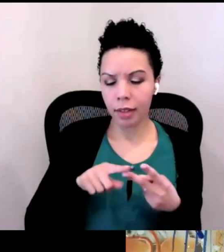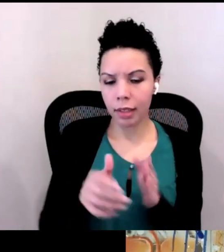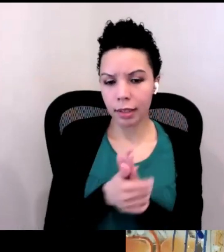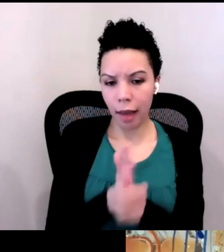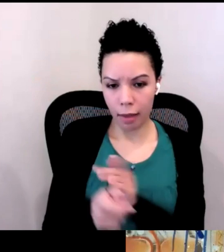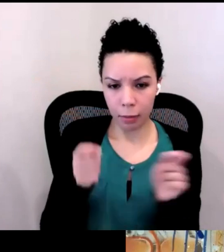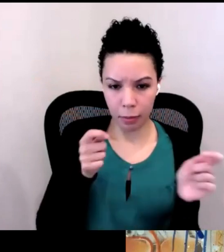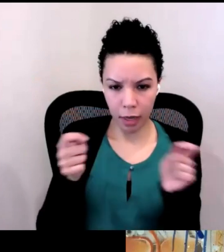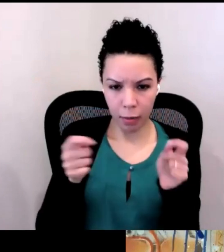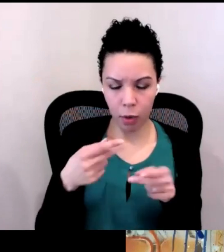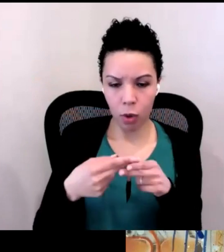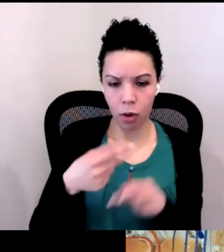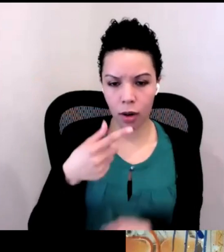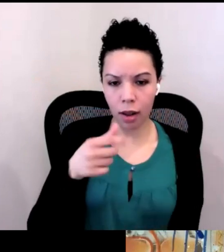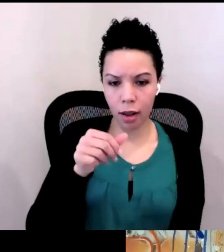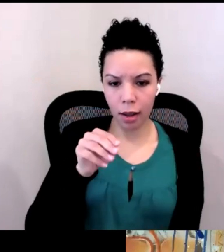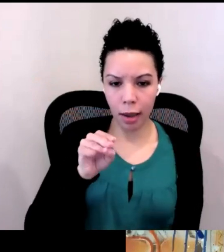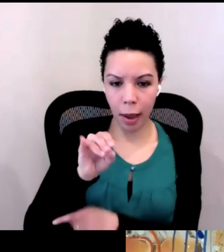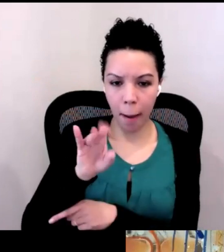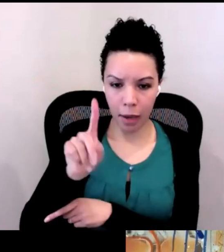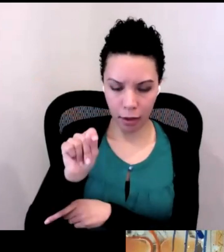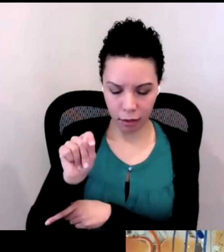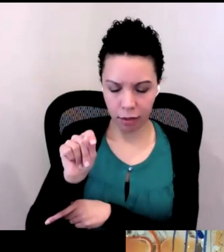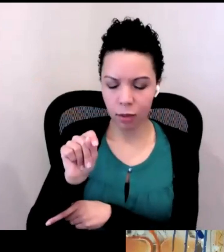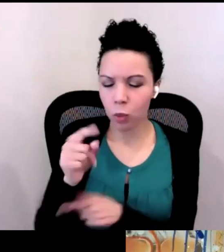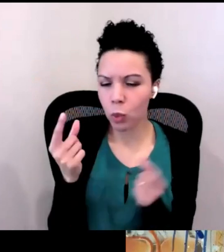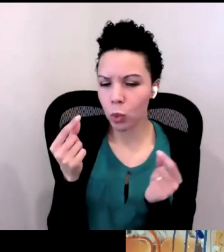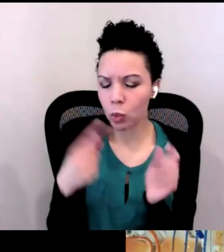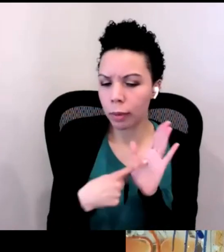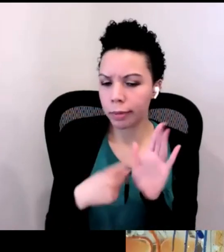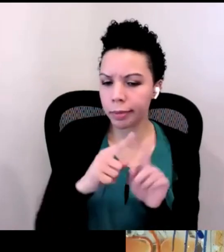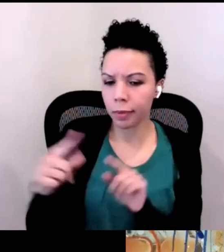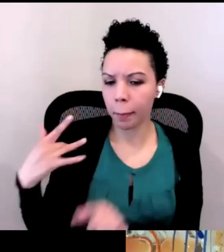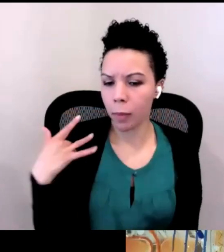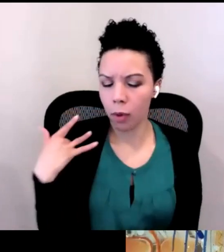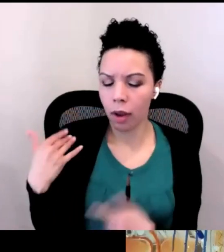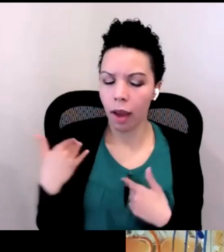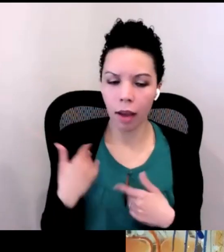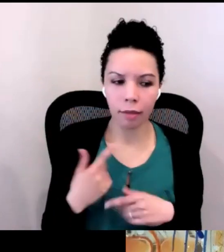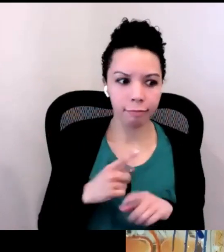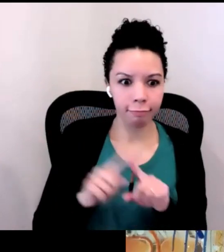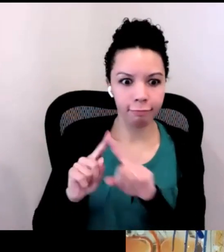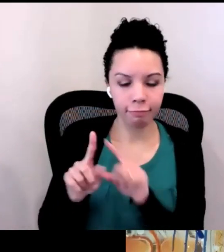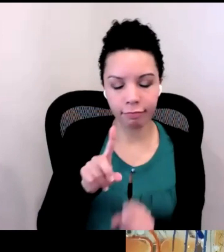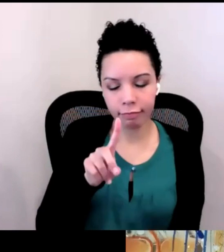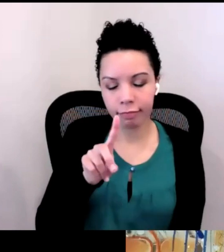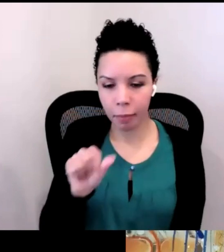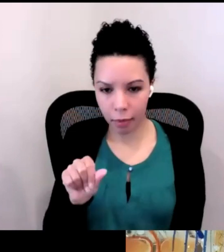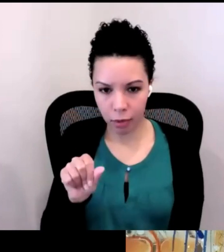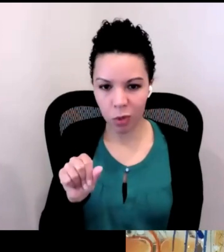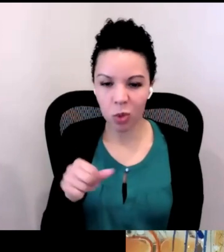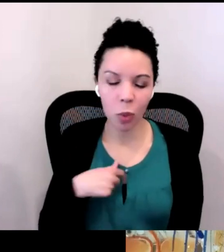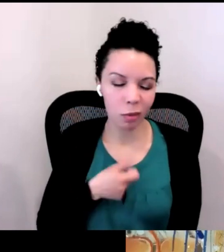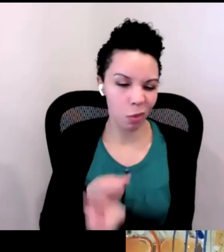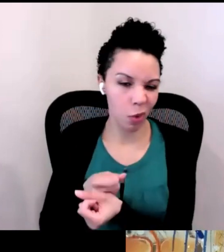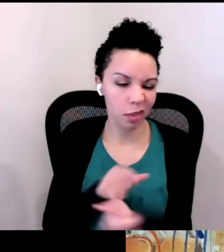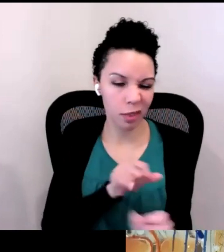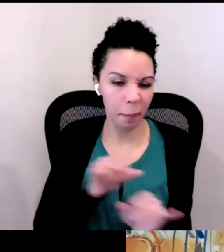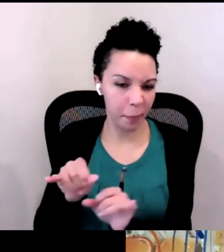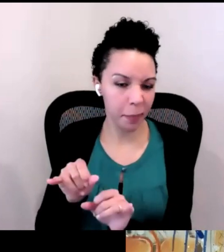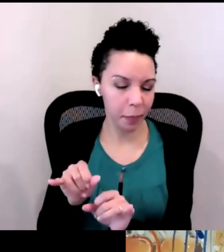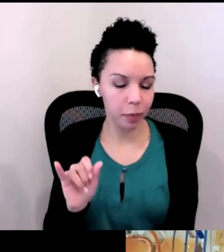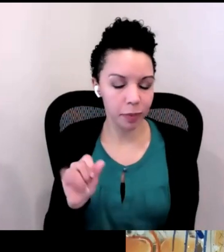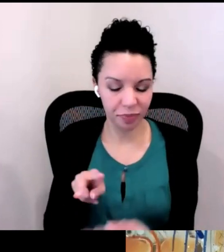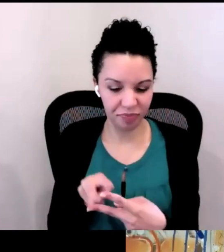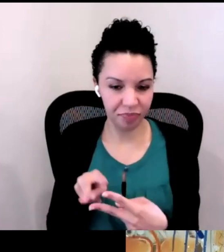which solely represents models with differences and disabilities. And we do the same thing for that company as well. Wow. So because